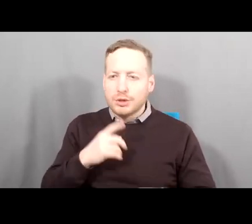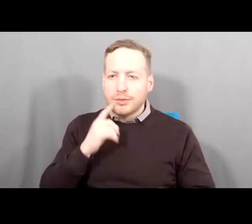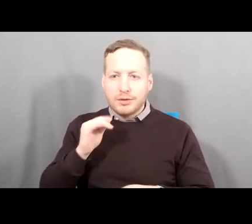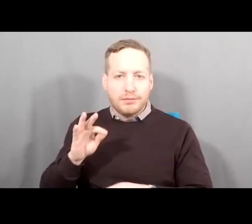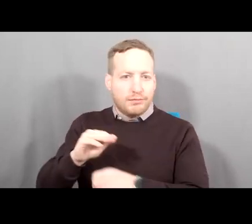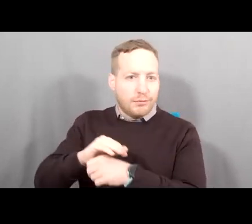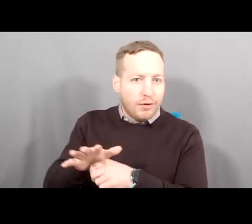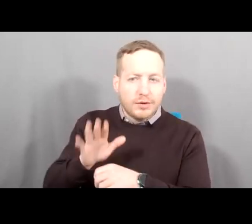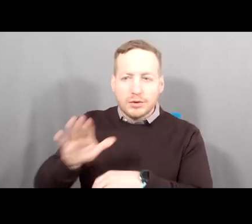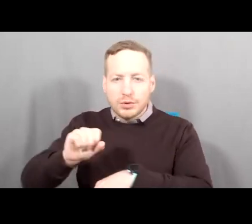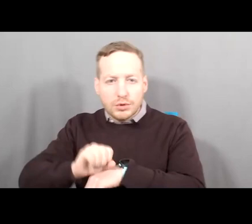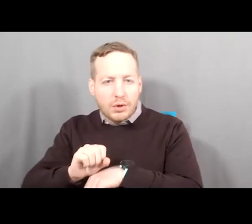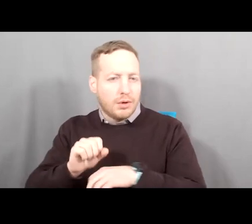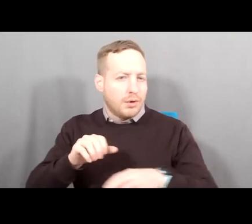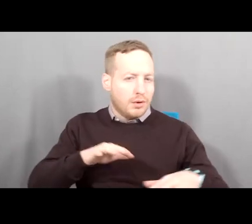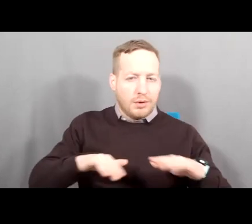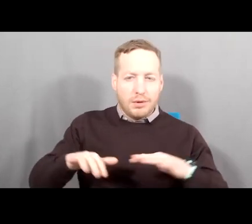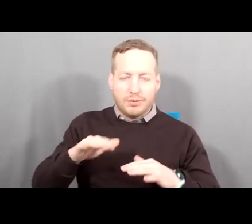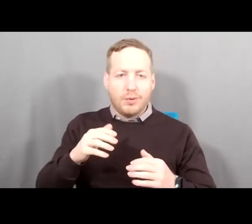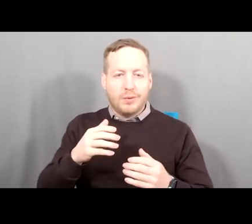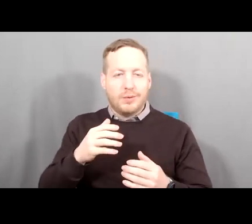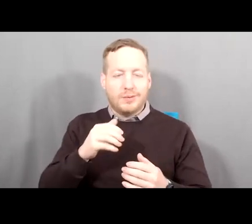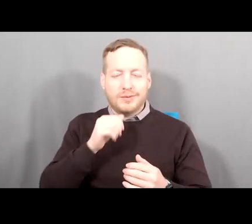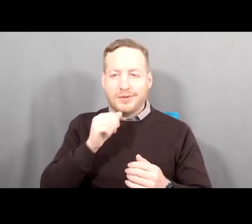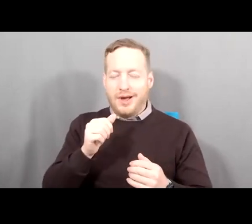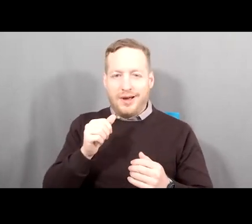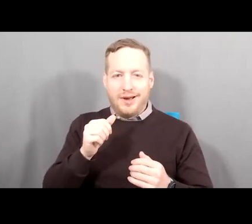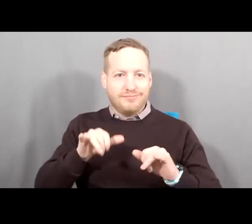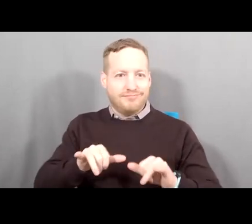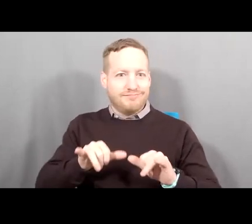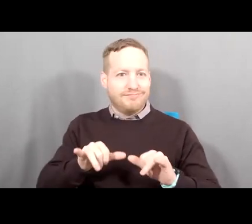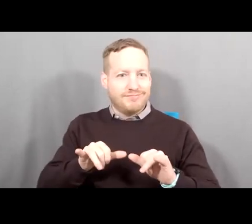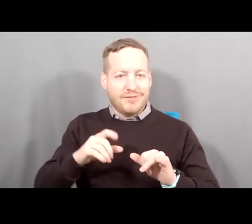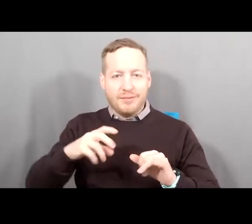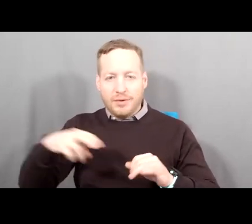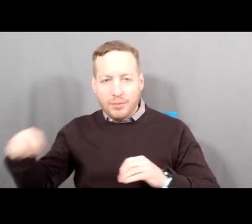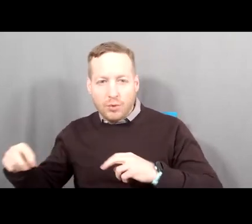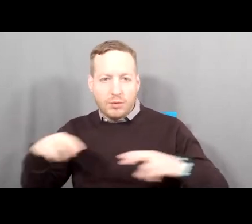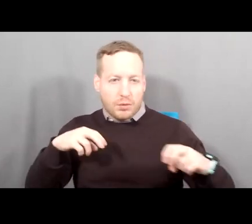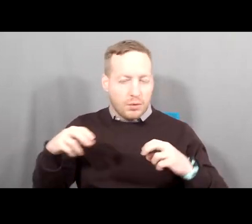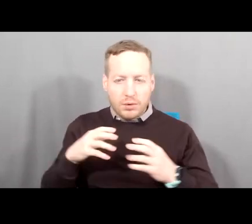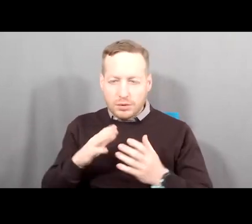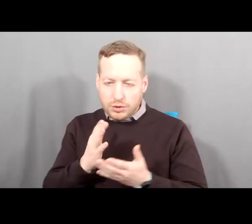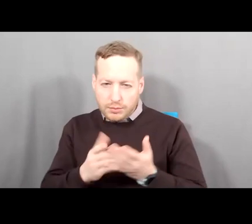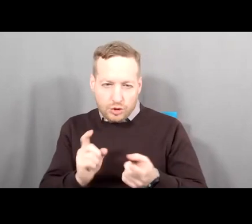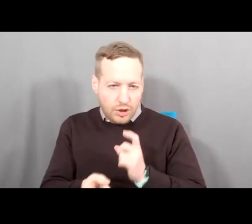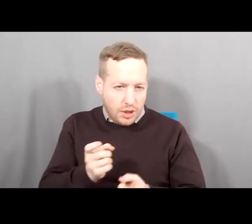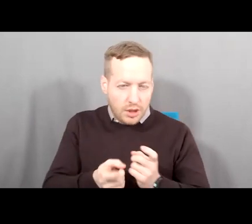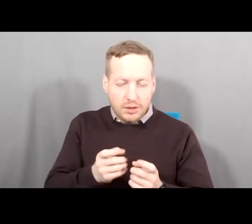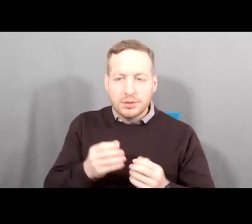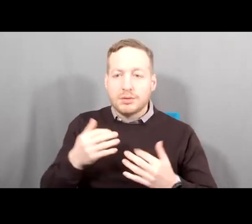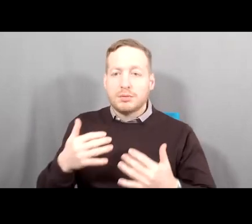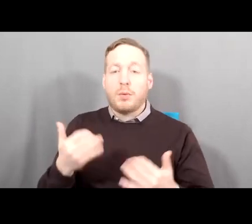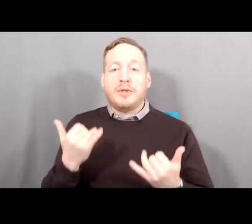So some of the commissioners, with COVID going on and their employment,